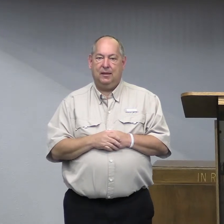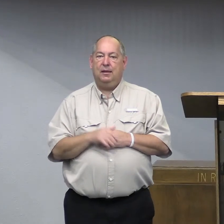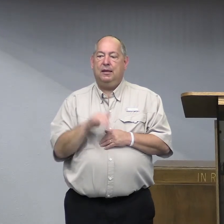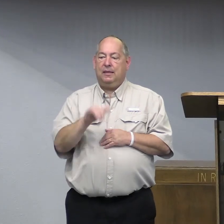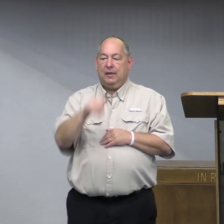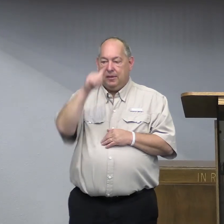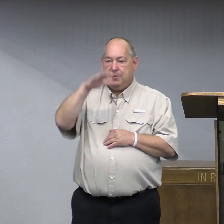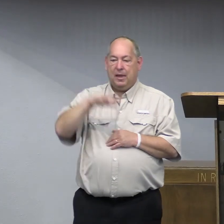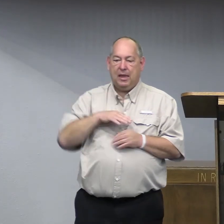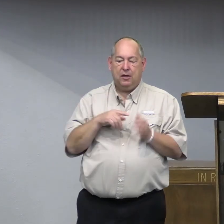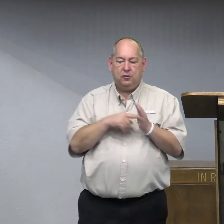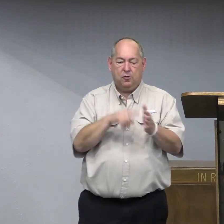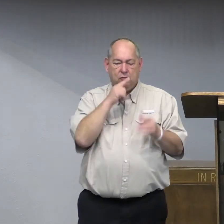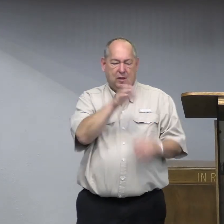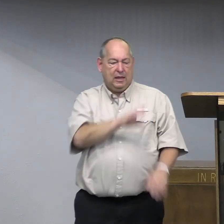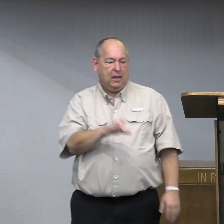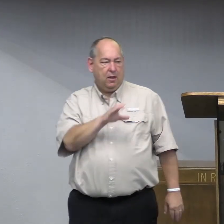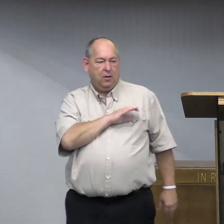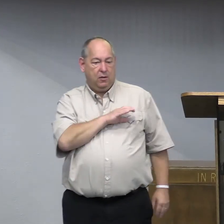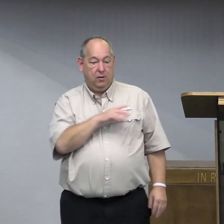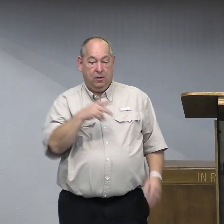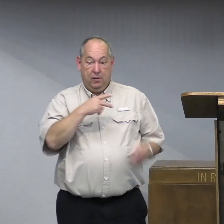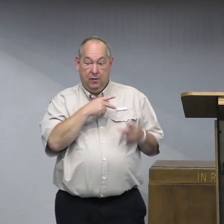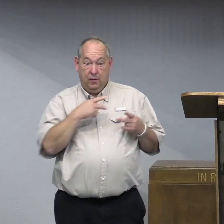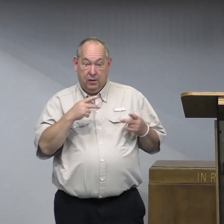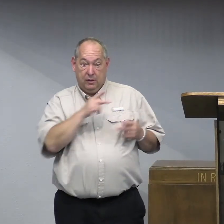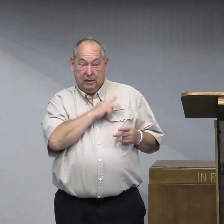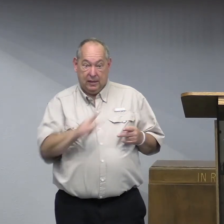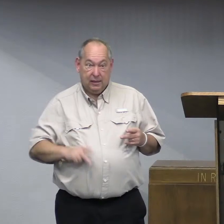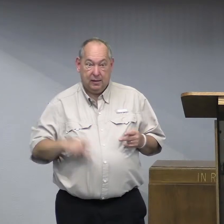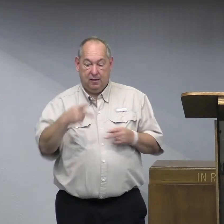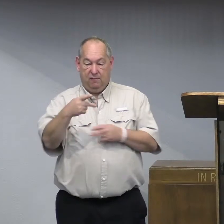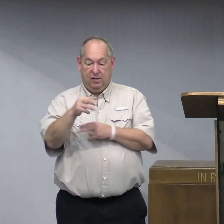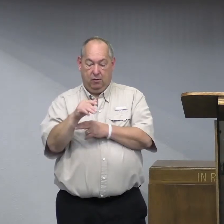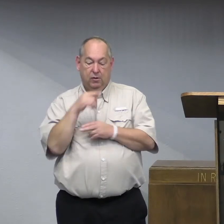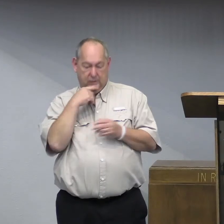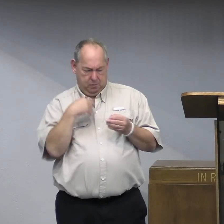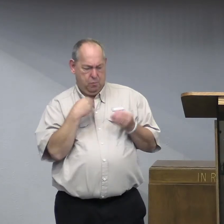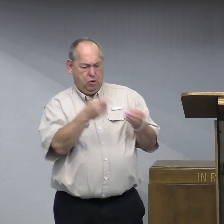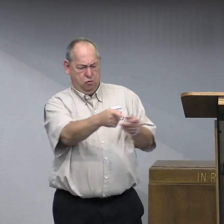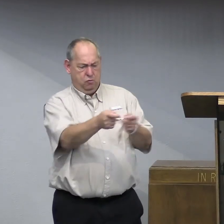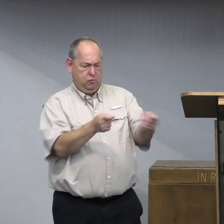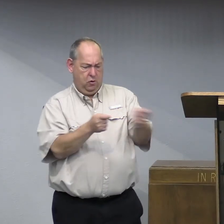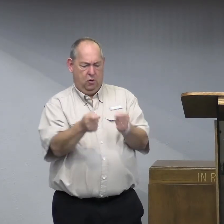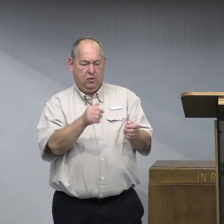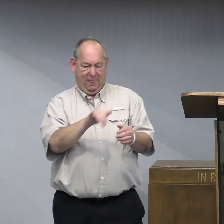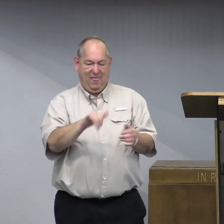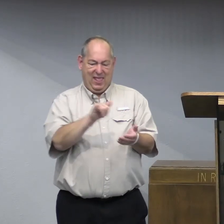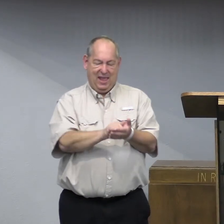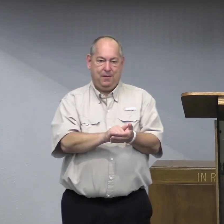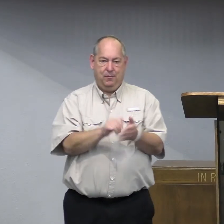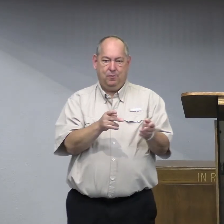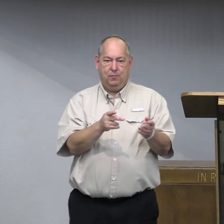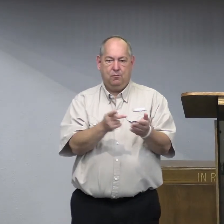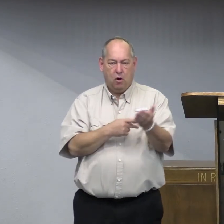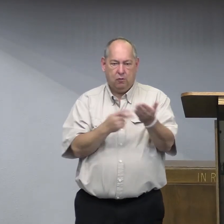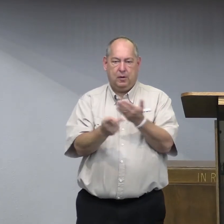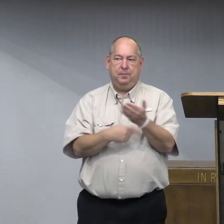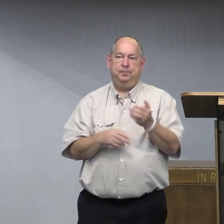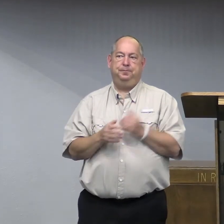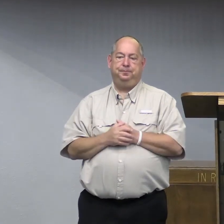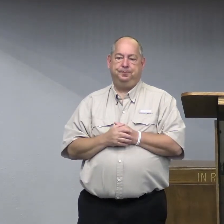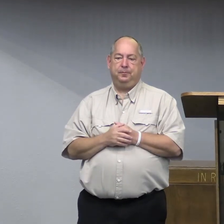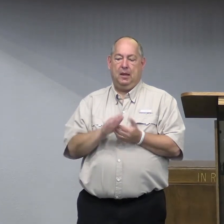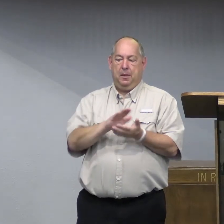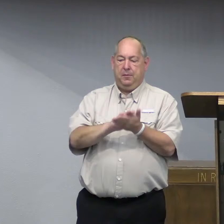This man shows such character that Pharaoh says, I'm going to put you in charge of this. He actually